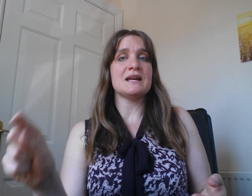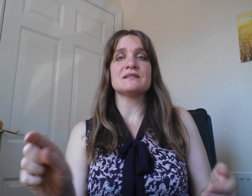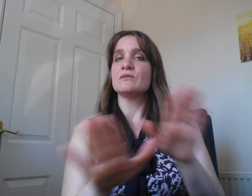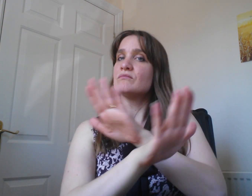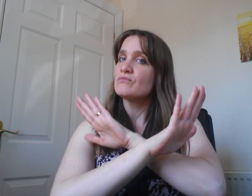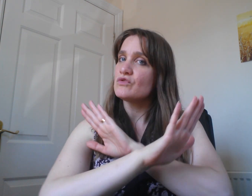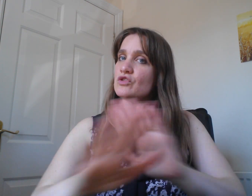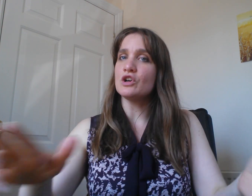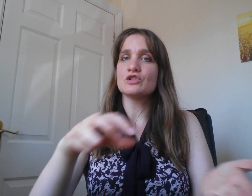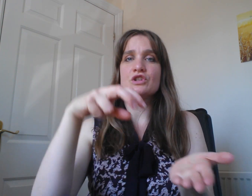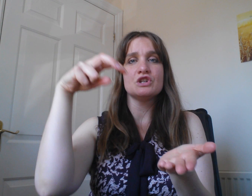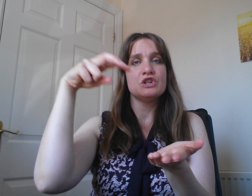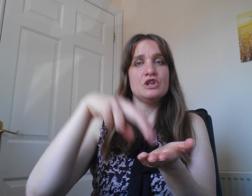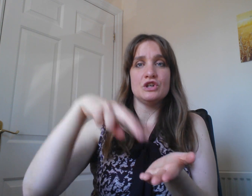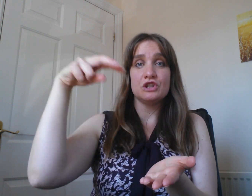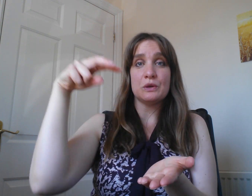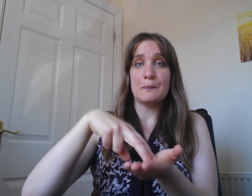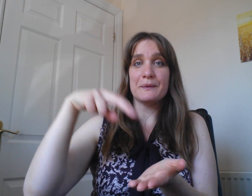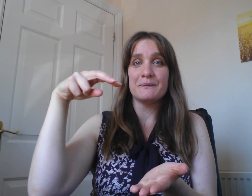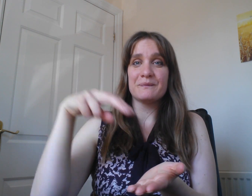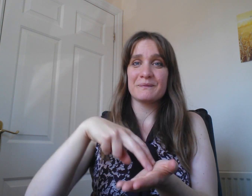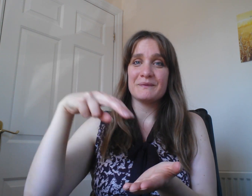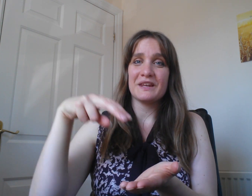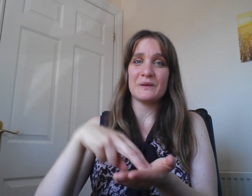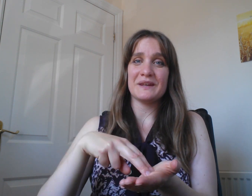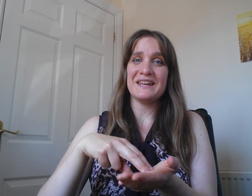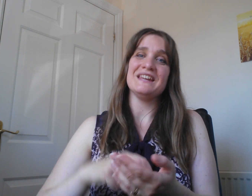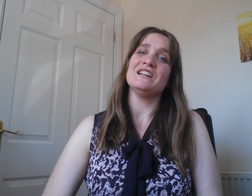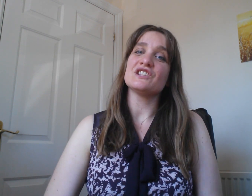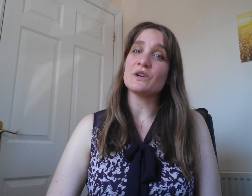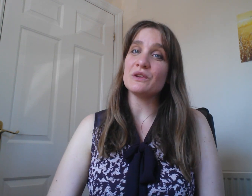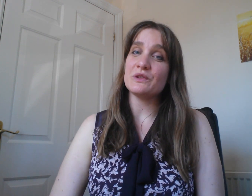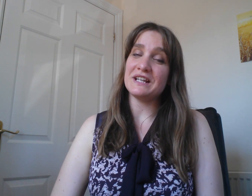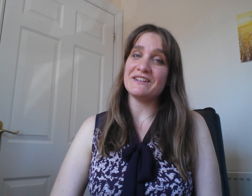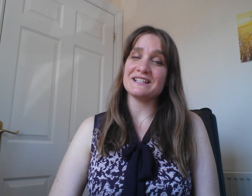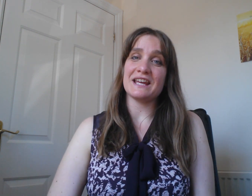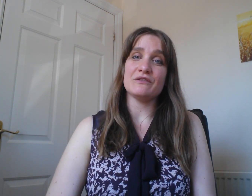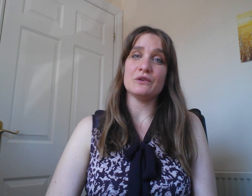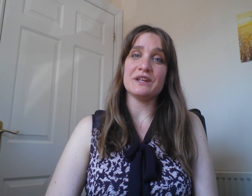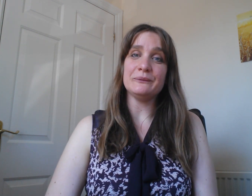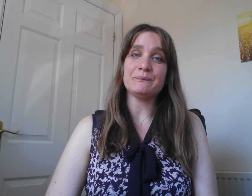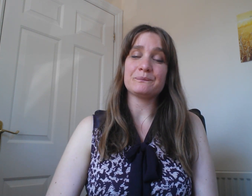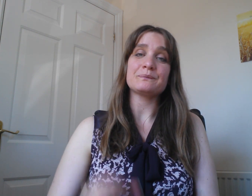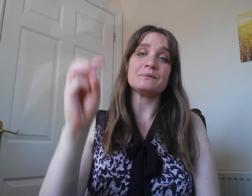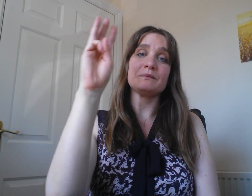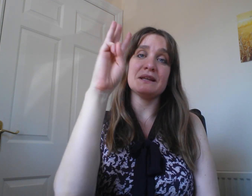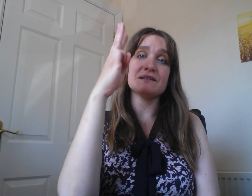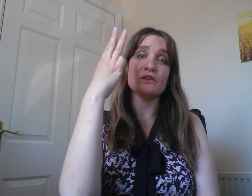says not to jump. Okay, so I'll go through the lyrics again for you. It's